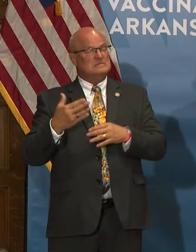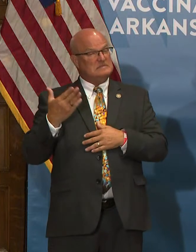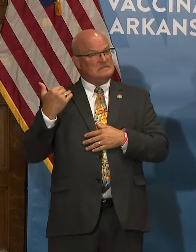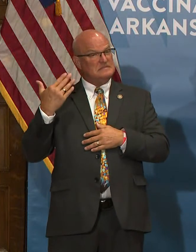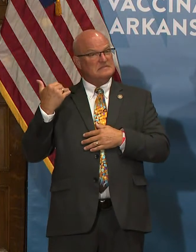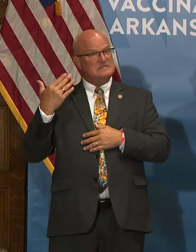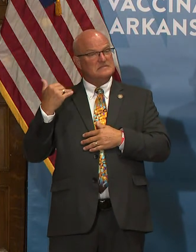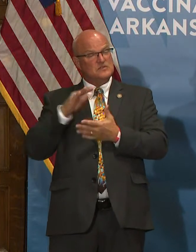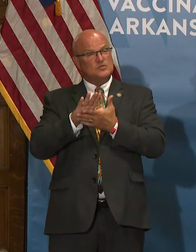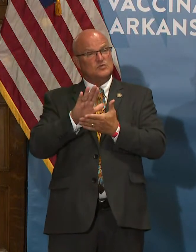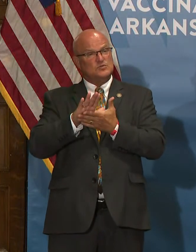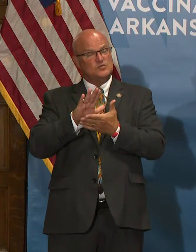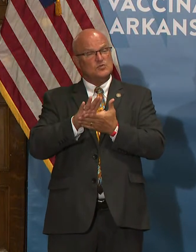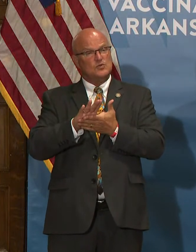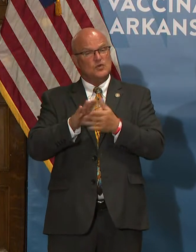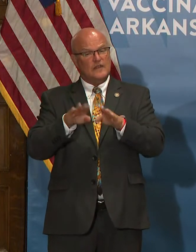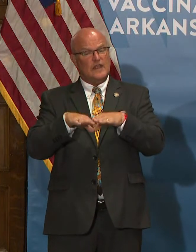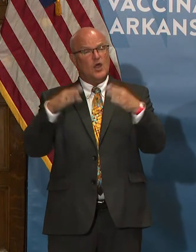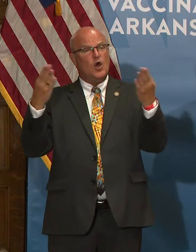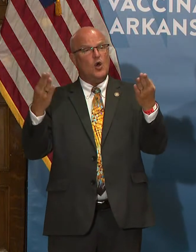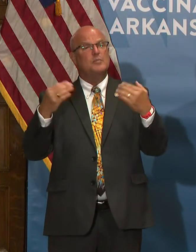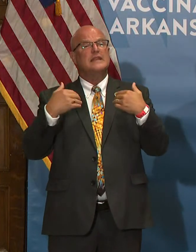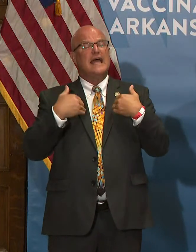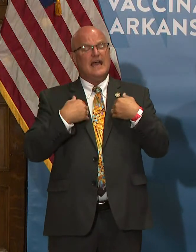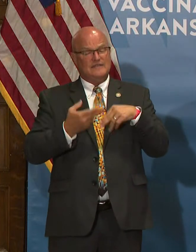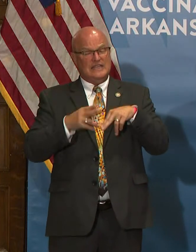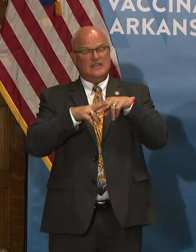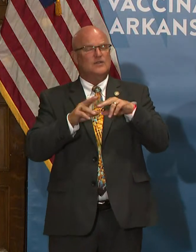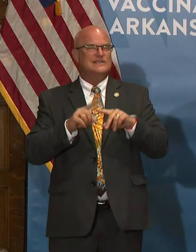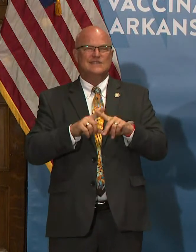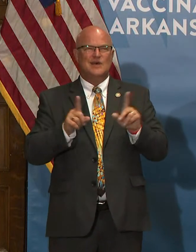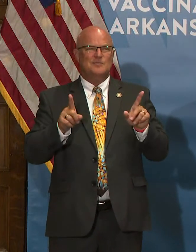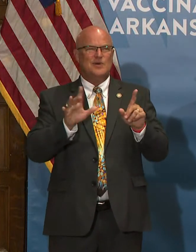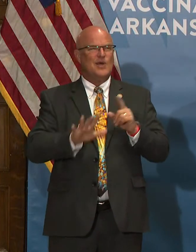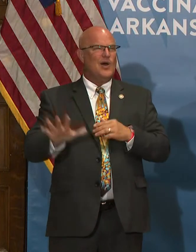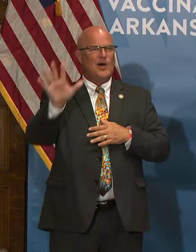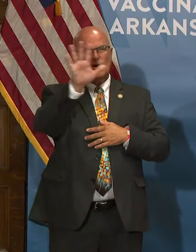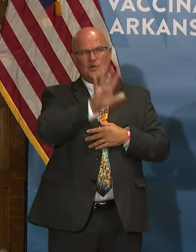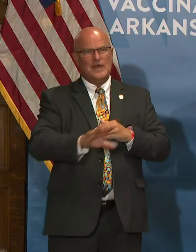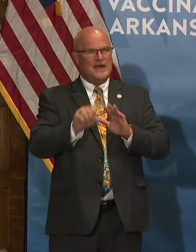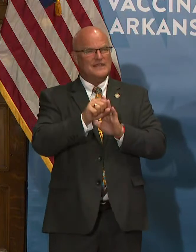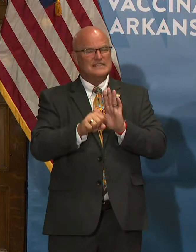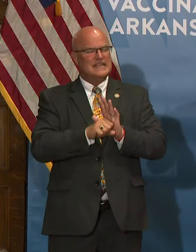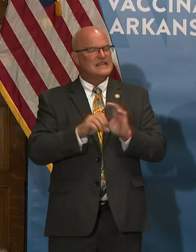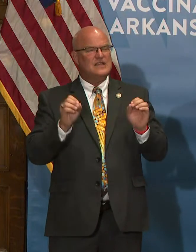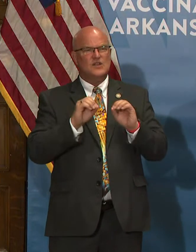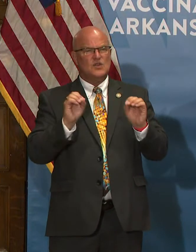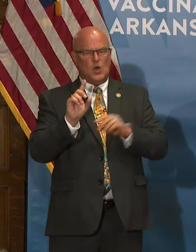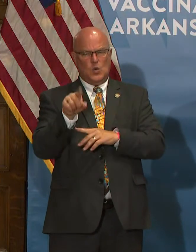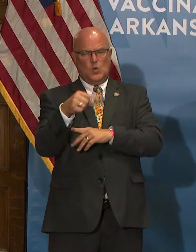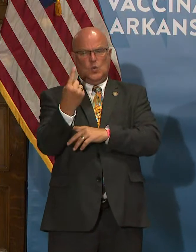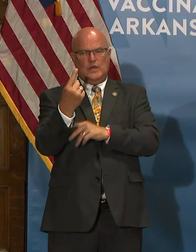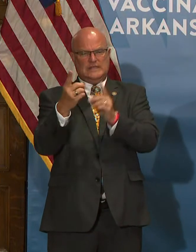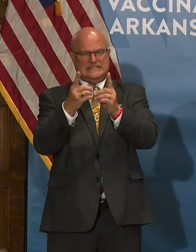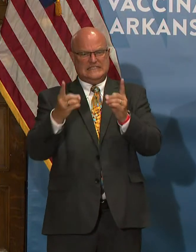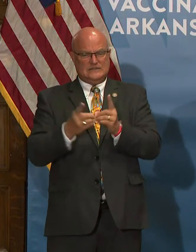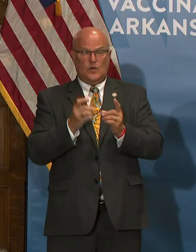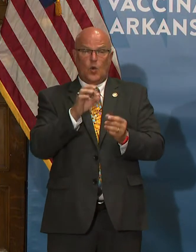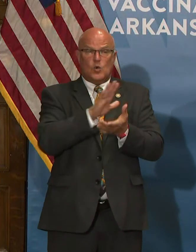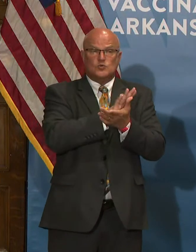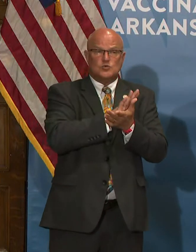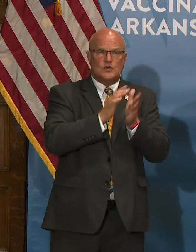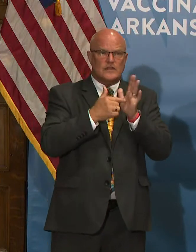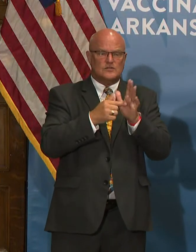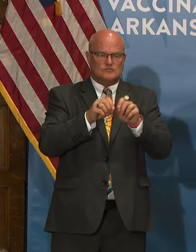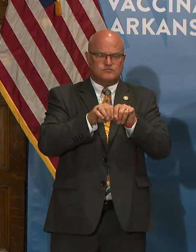earlier schools that opened did have an increase, but across the board at this time, we have no single district or school that's